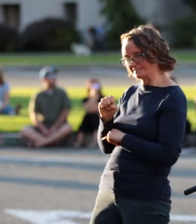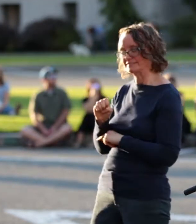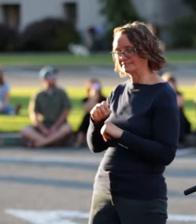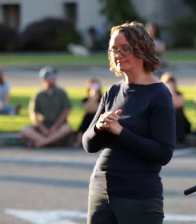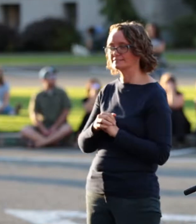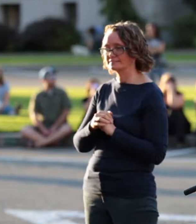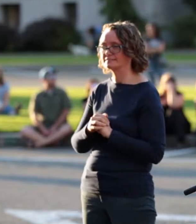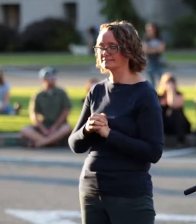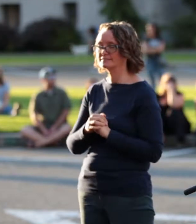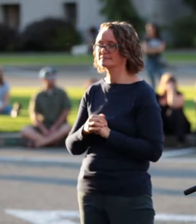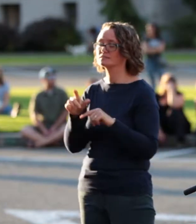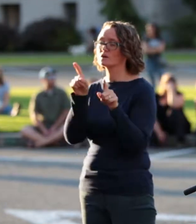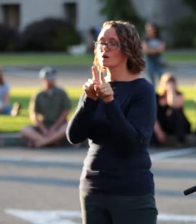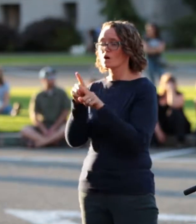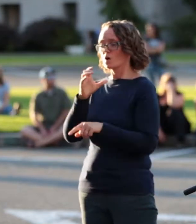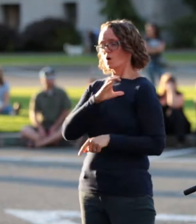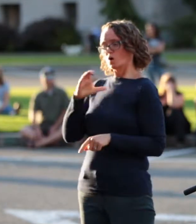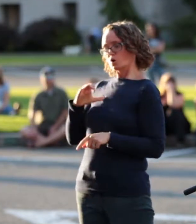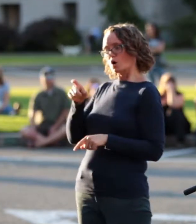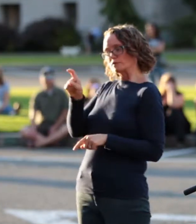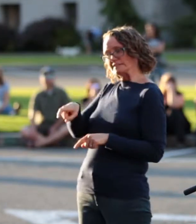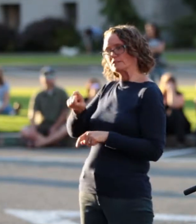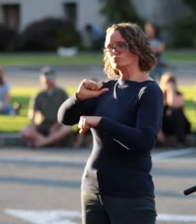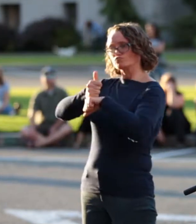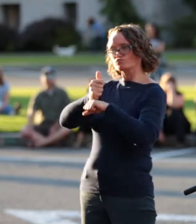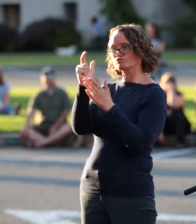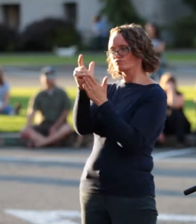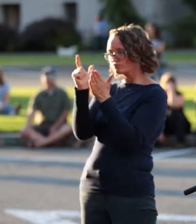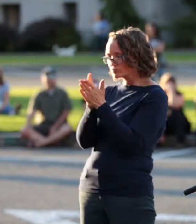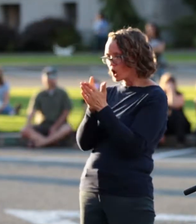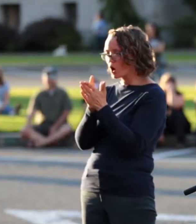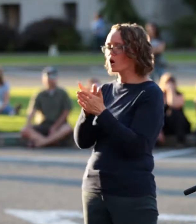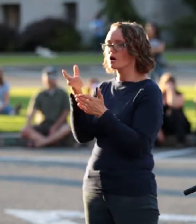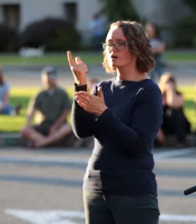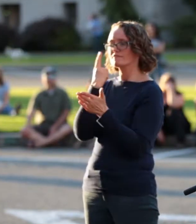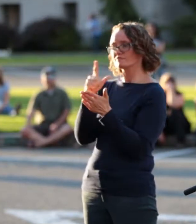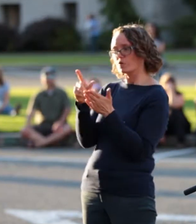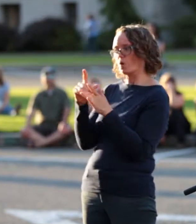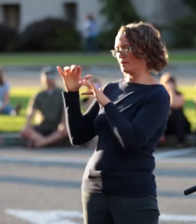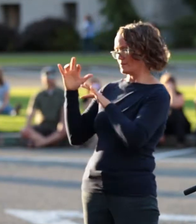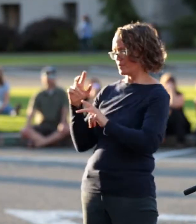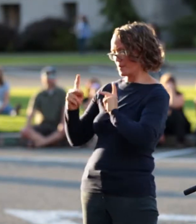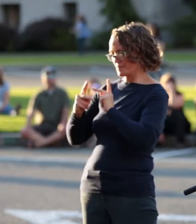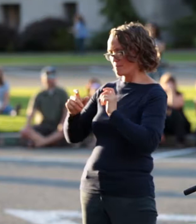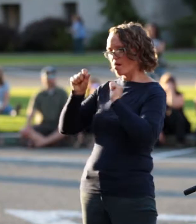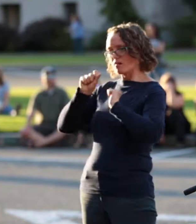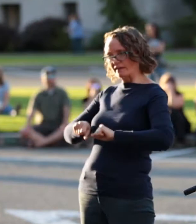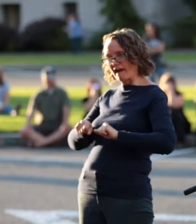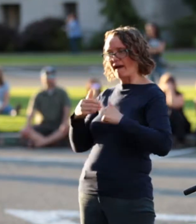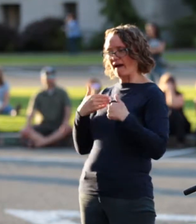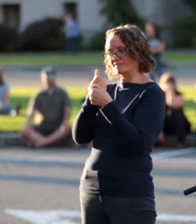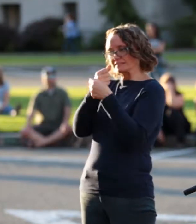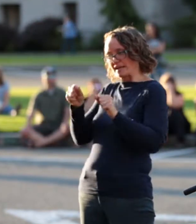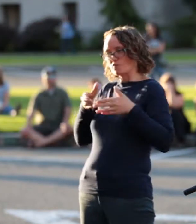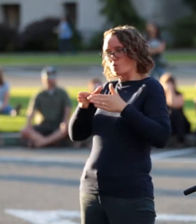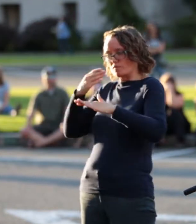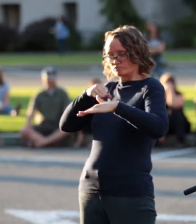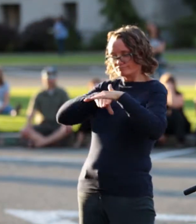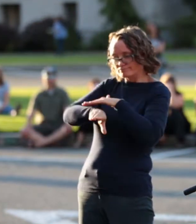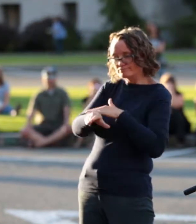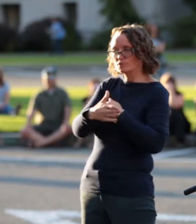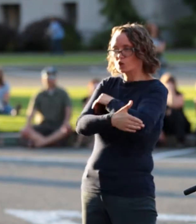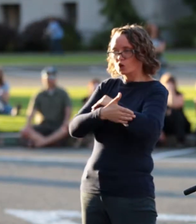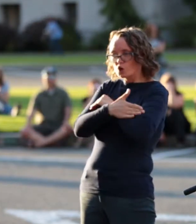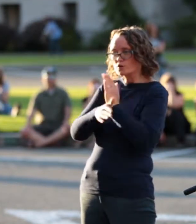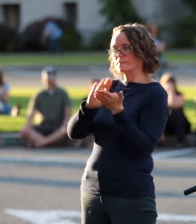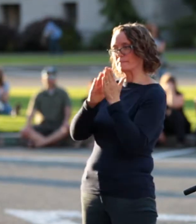a package that includes a pathway to permanent residency and citizenship for the over 1 million temporary protected status and